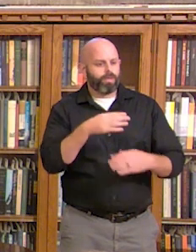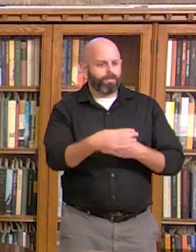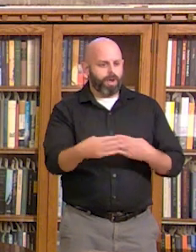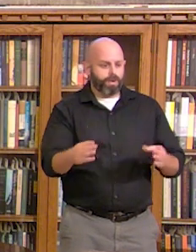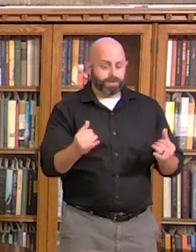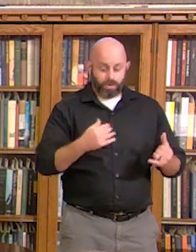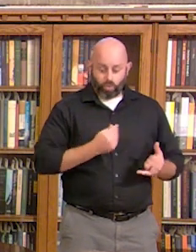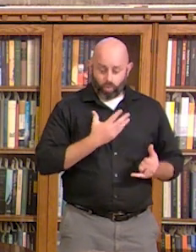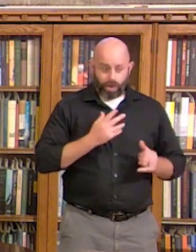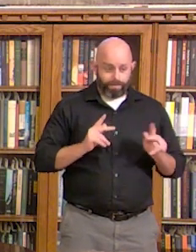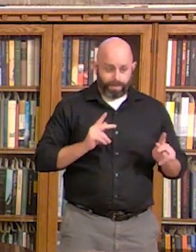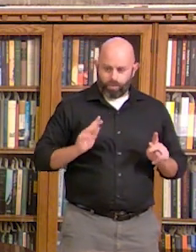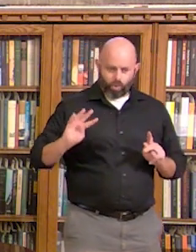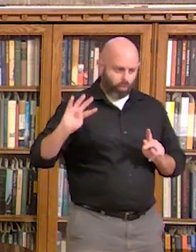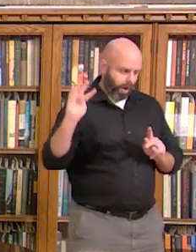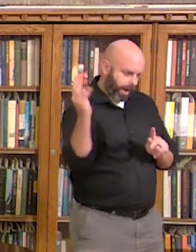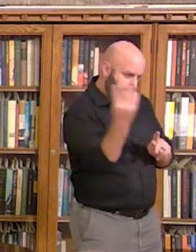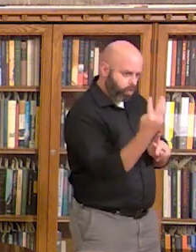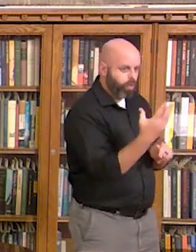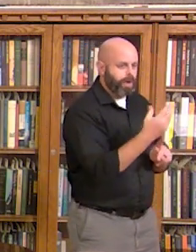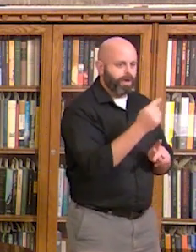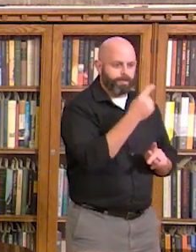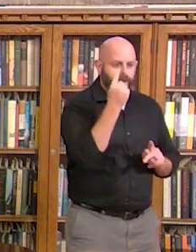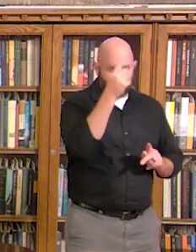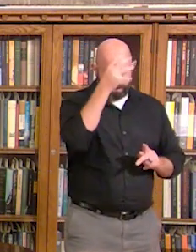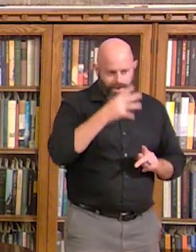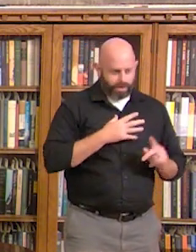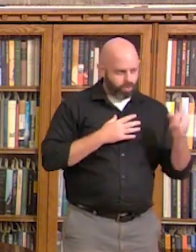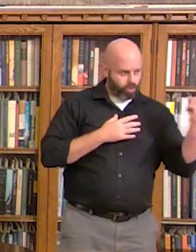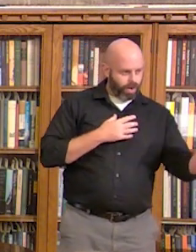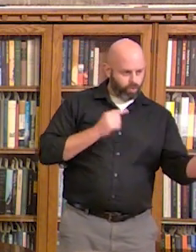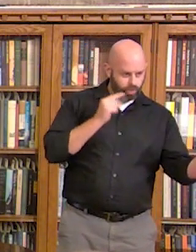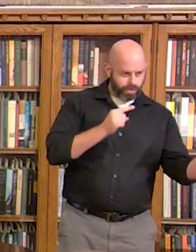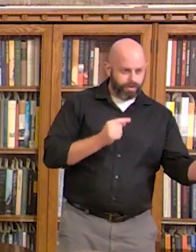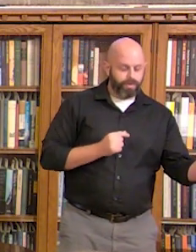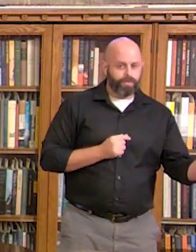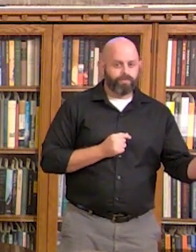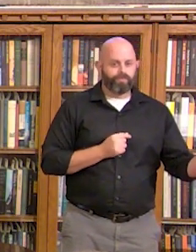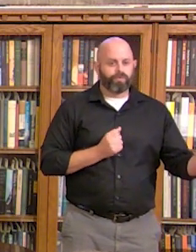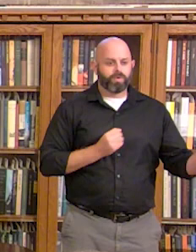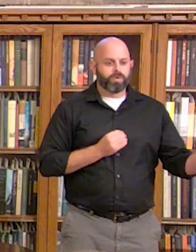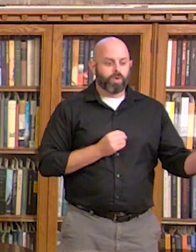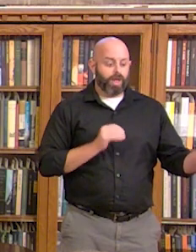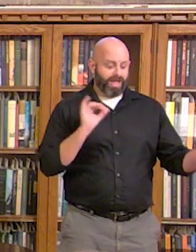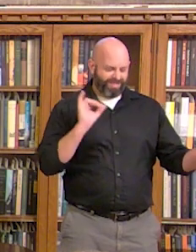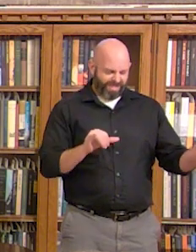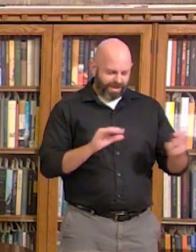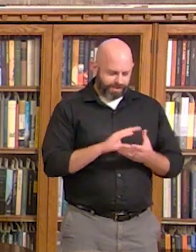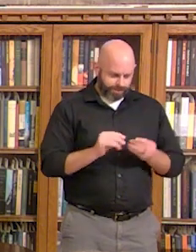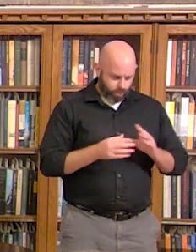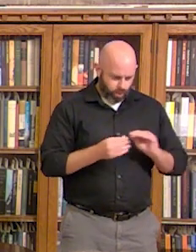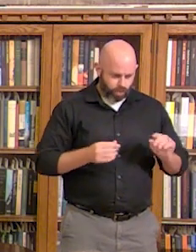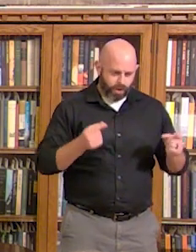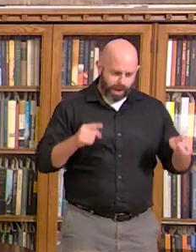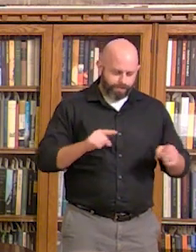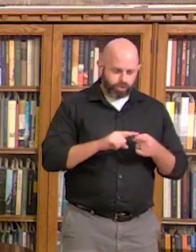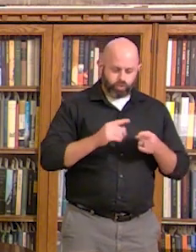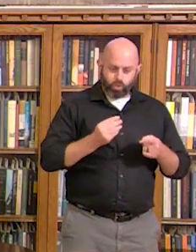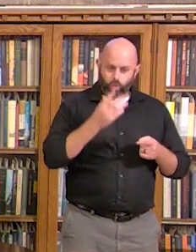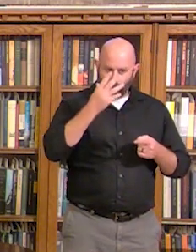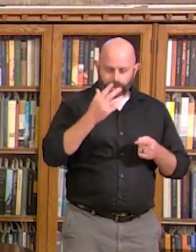around him and there's a black man around him and so that story what happens to the white